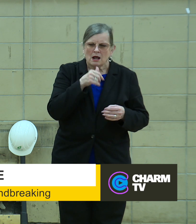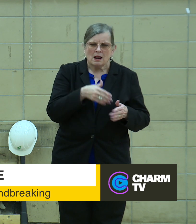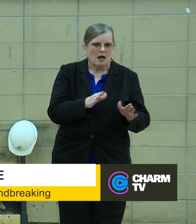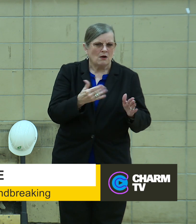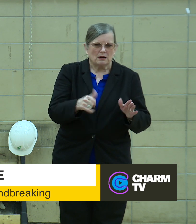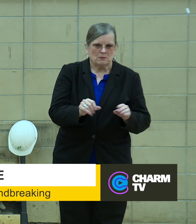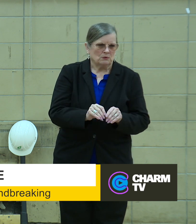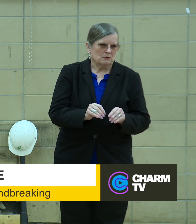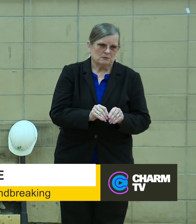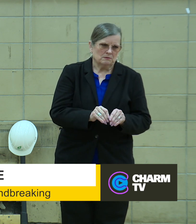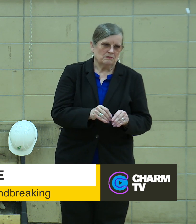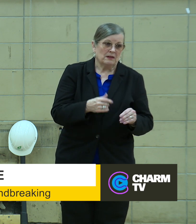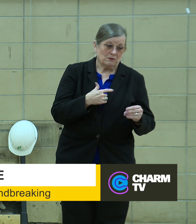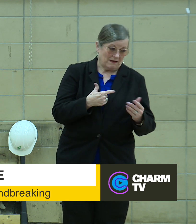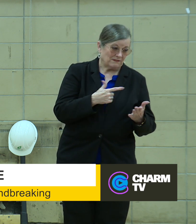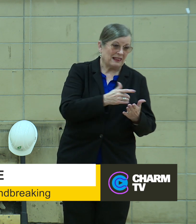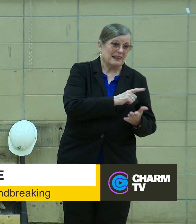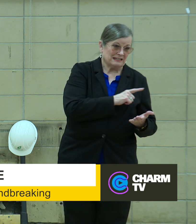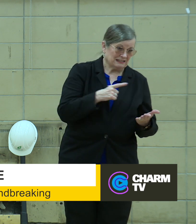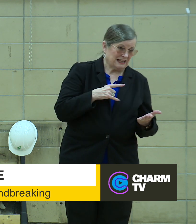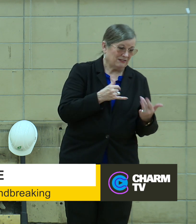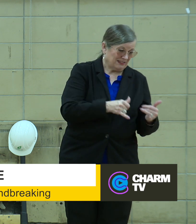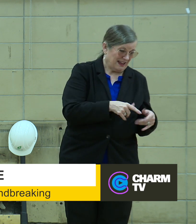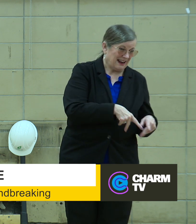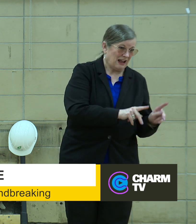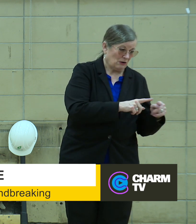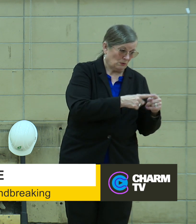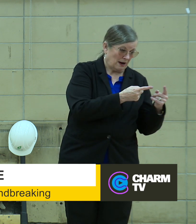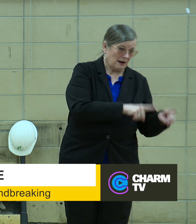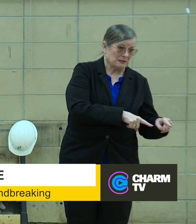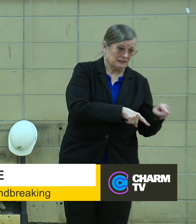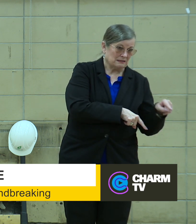had legislation that would allow that to happen, that would allow